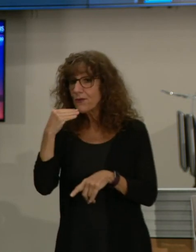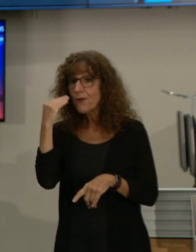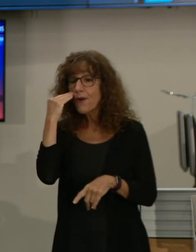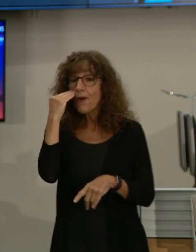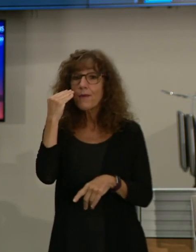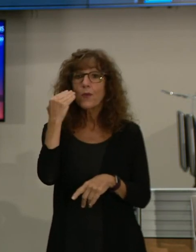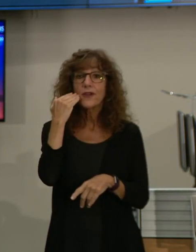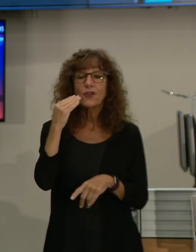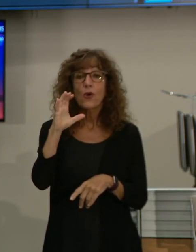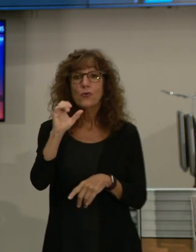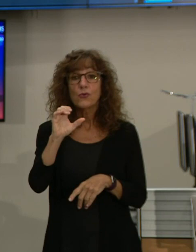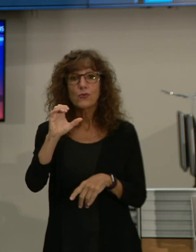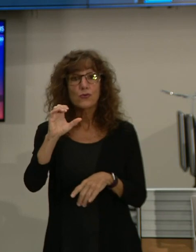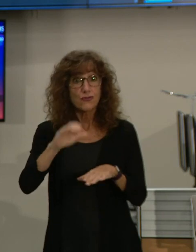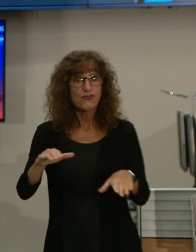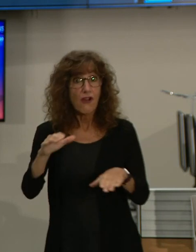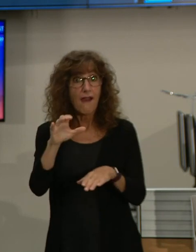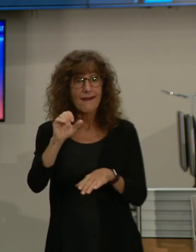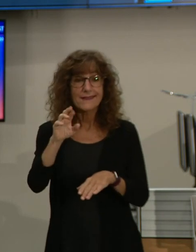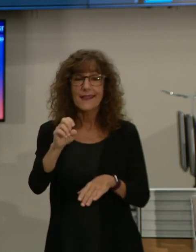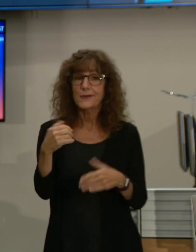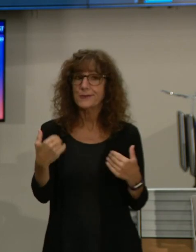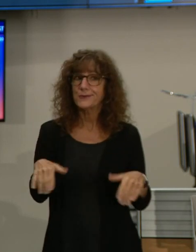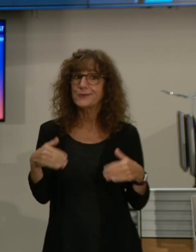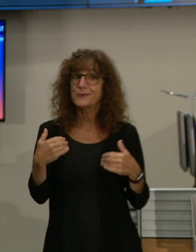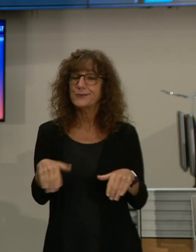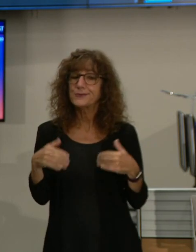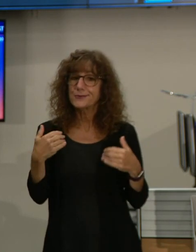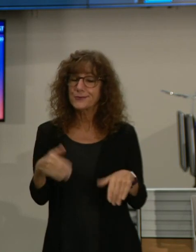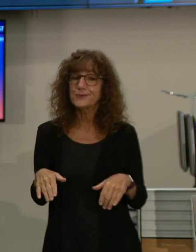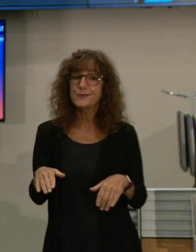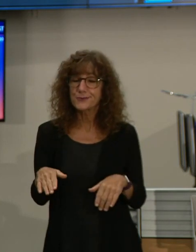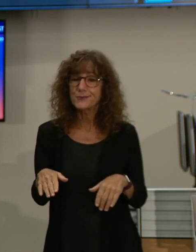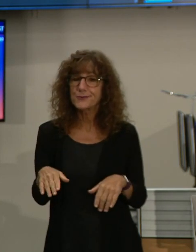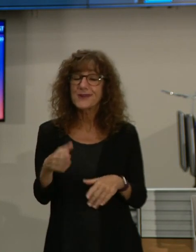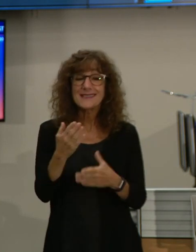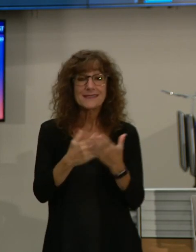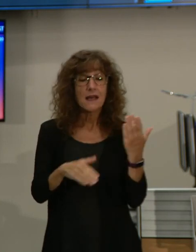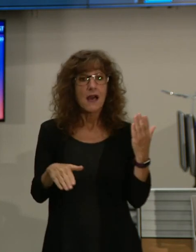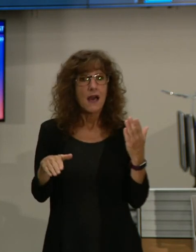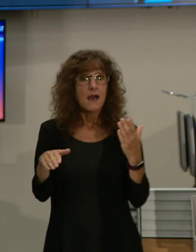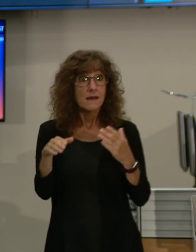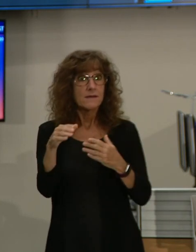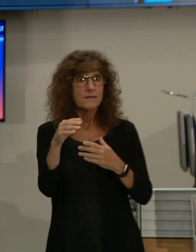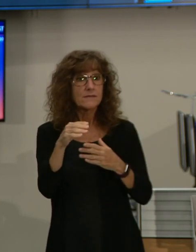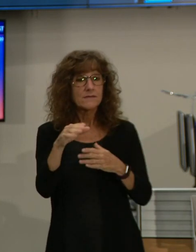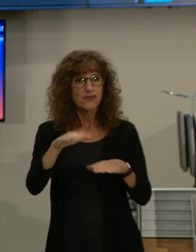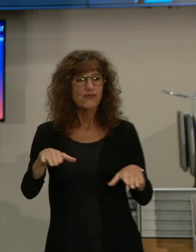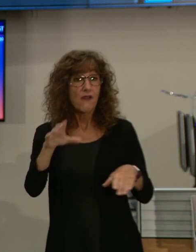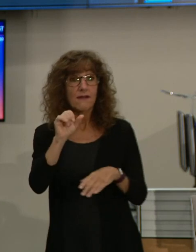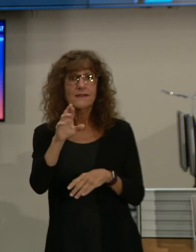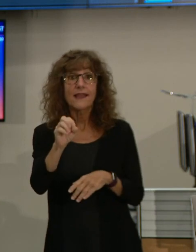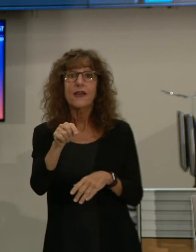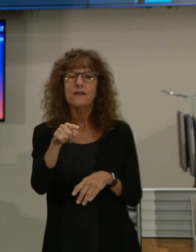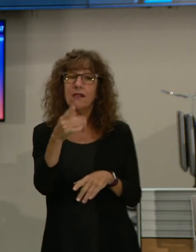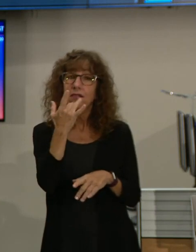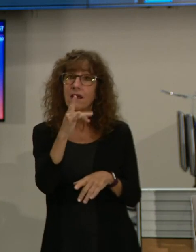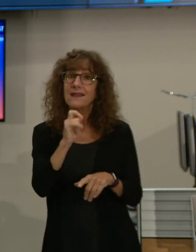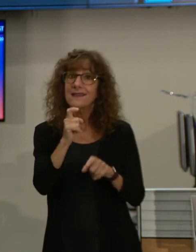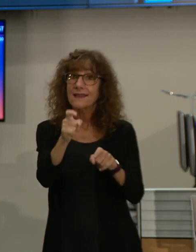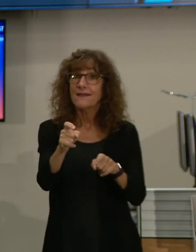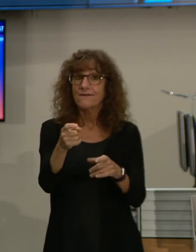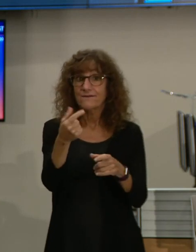that our child care facilities weren't far behind. And so some of our child care facilities in our county, fortunately, were able to receive